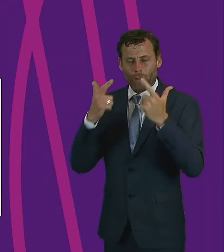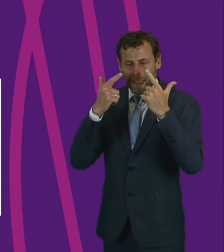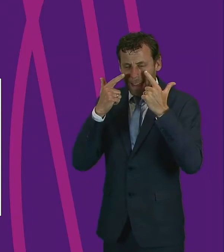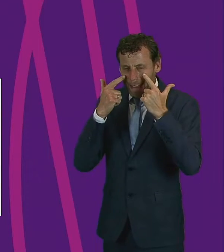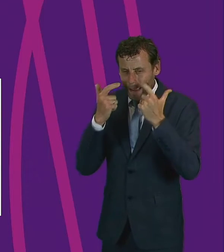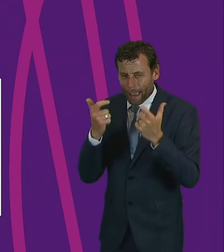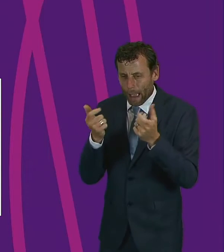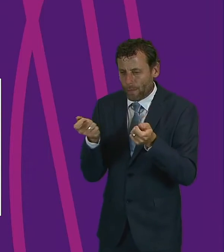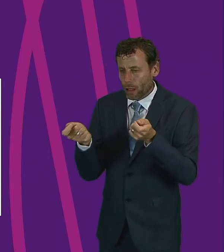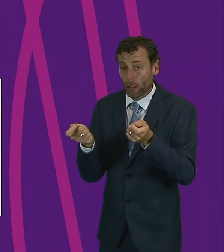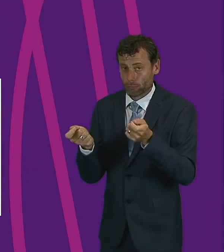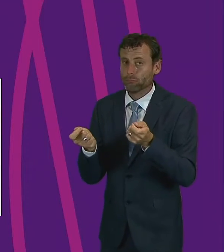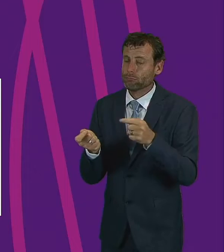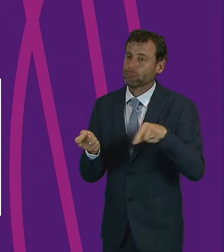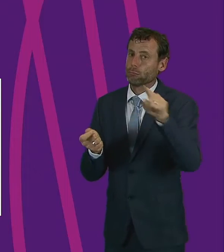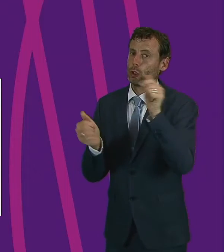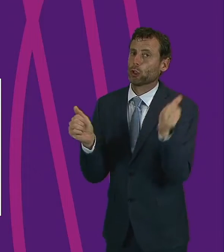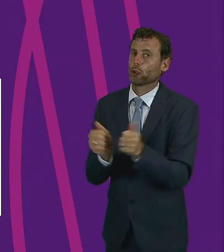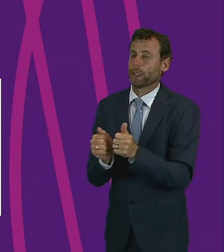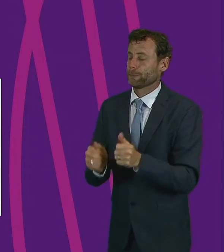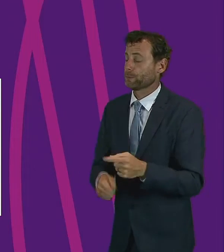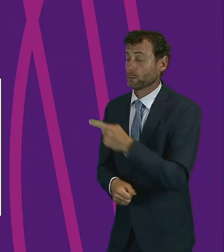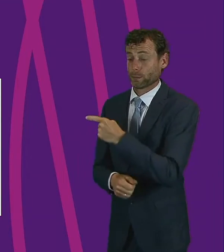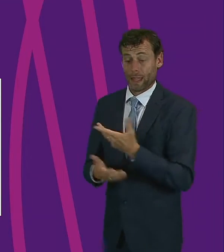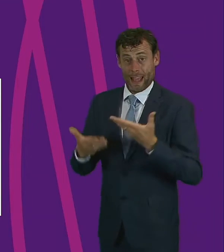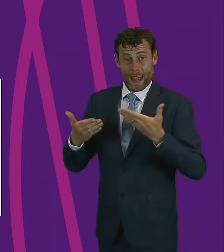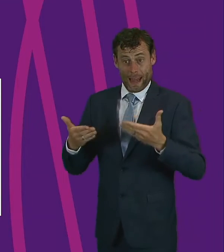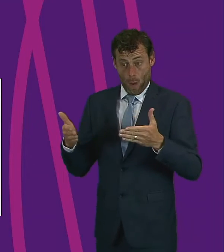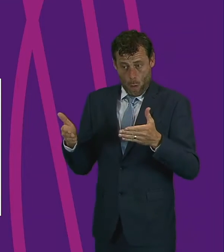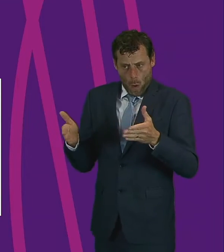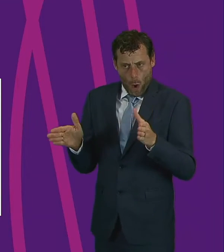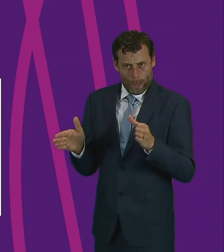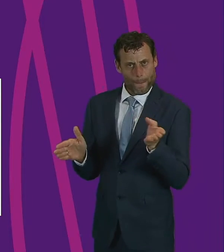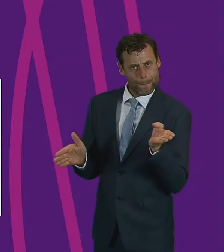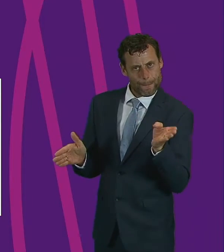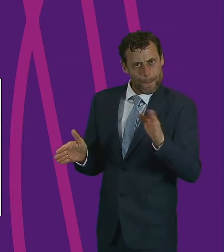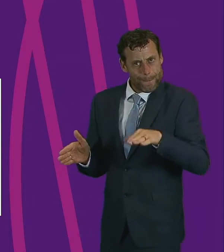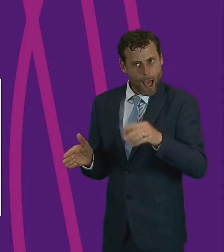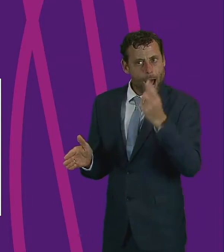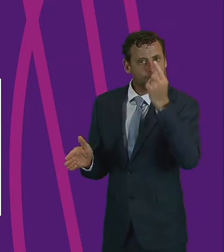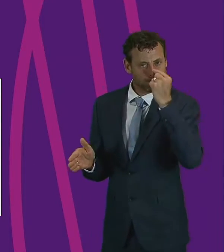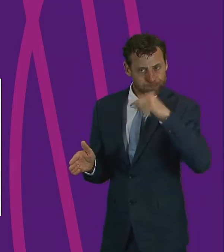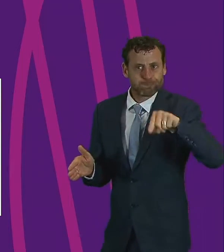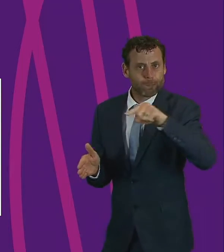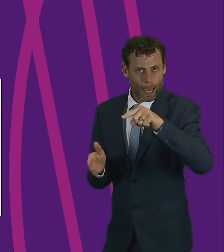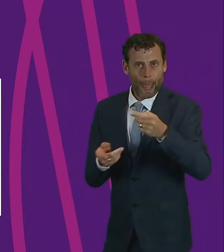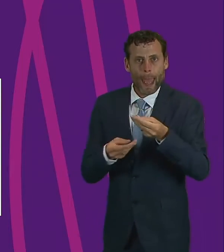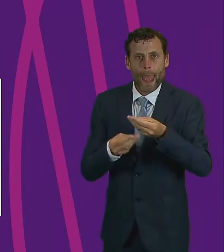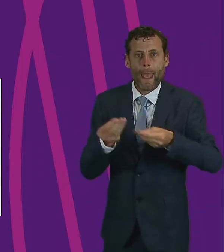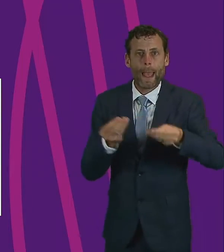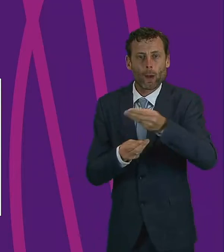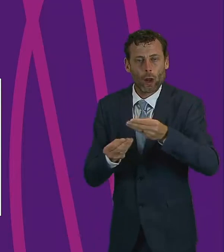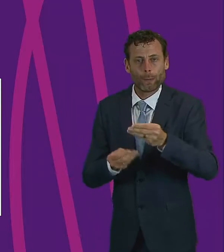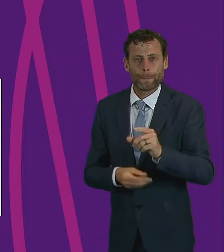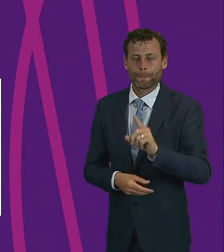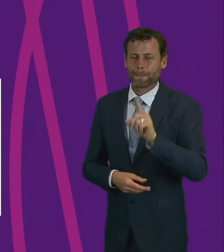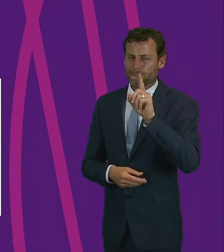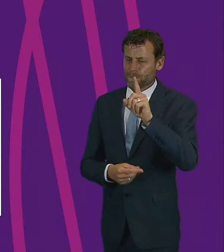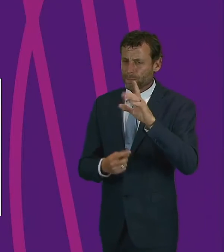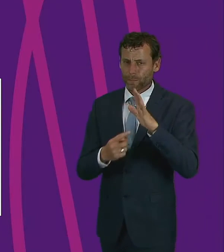different sectors of our economy, but it is tedious to air the important issues that will have to be taken into